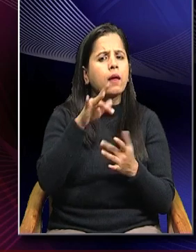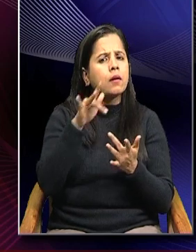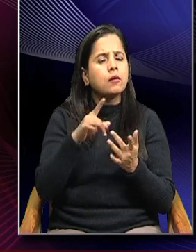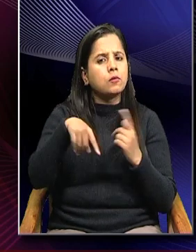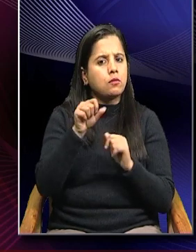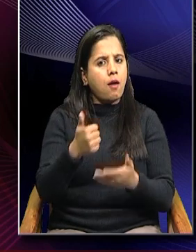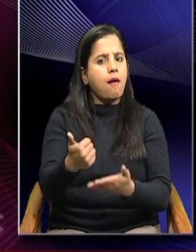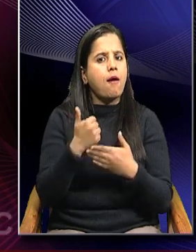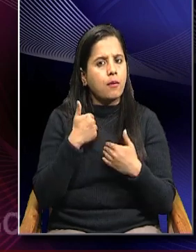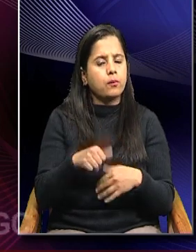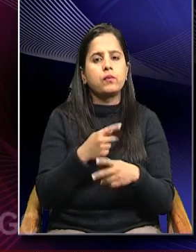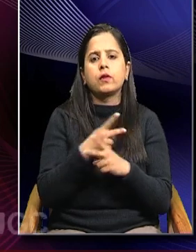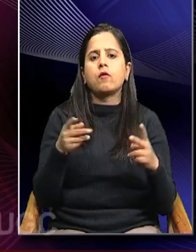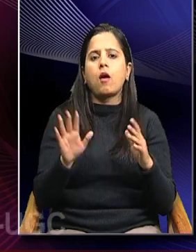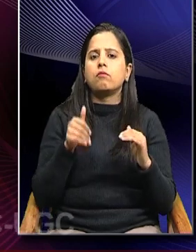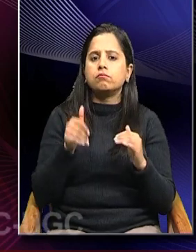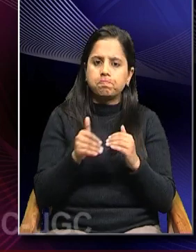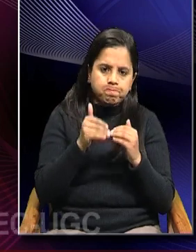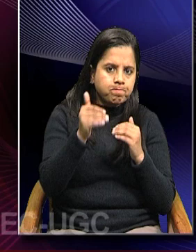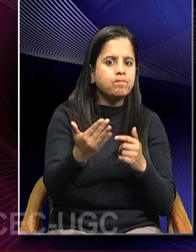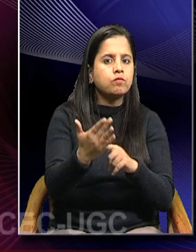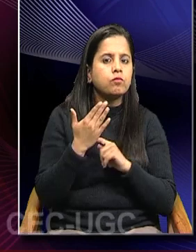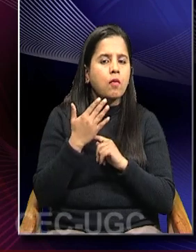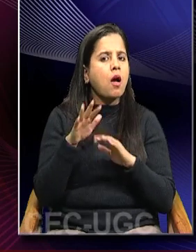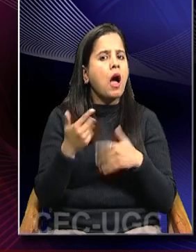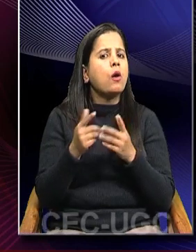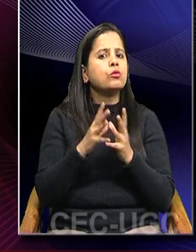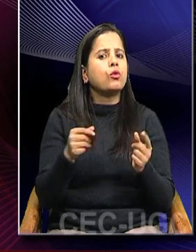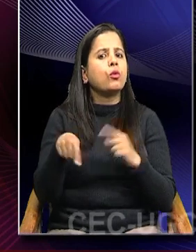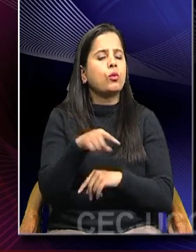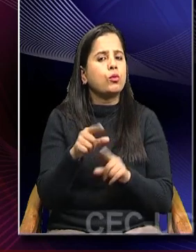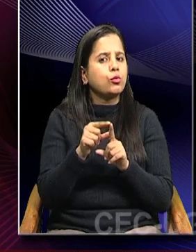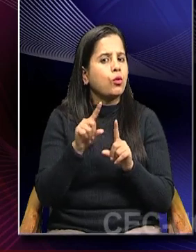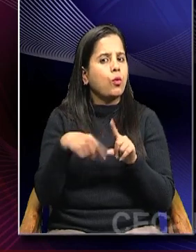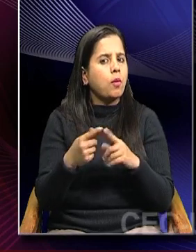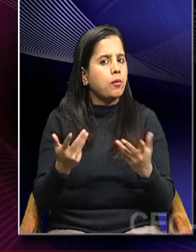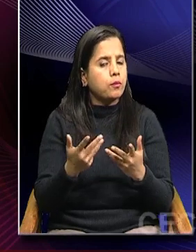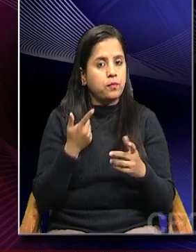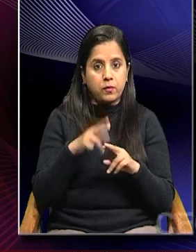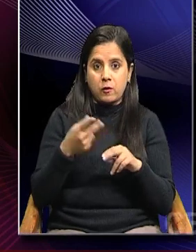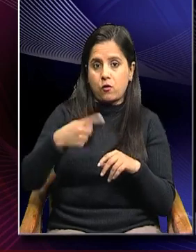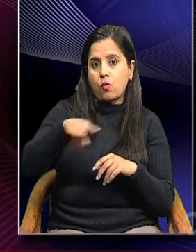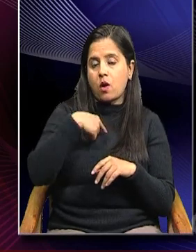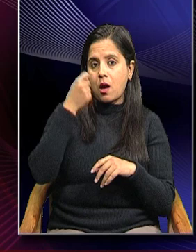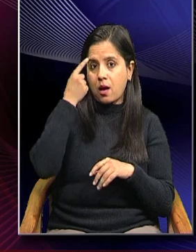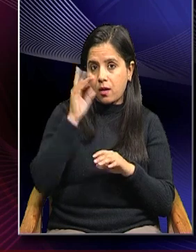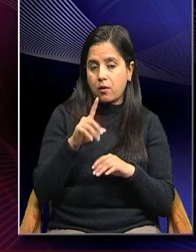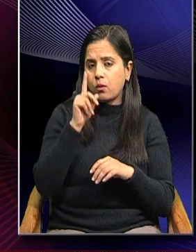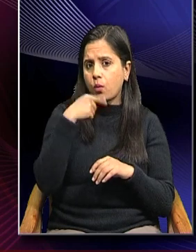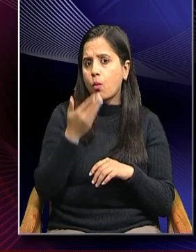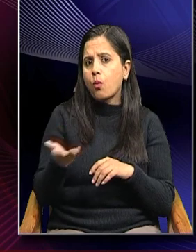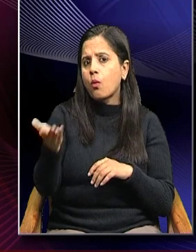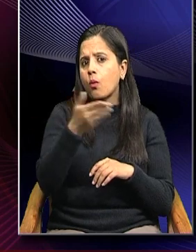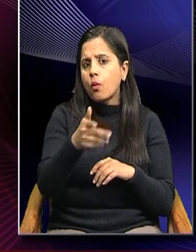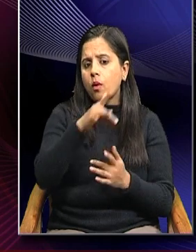to help us on different fronts. So how to deal with them, what to do about them? If we understand that who all